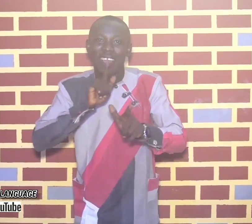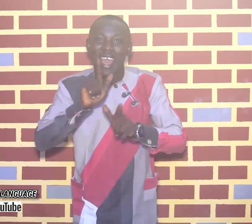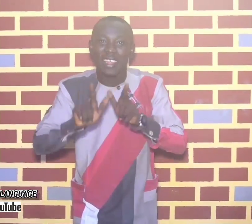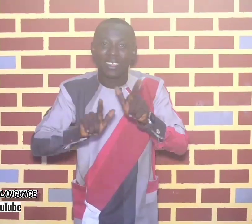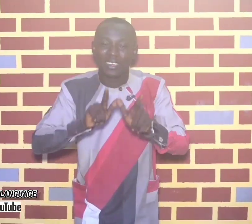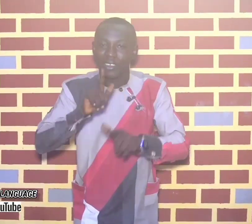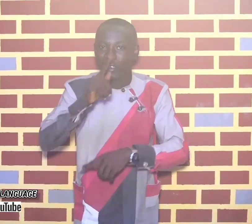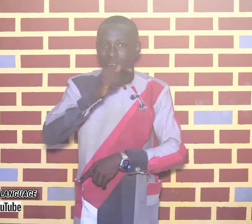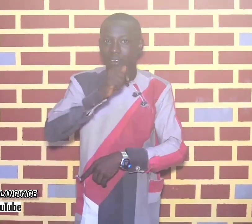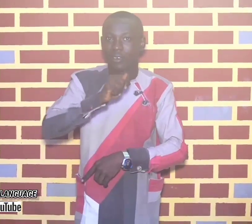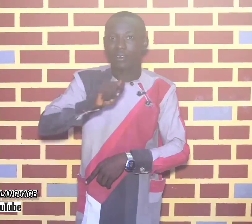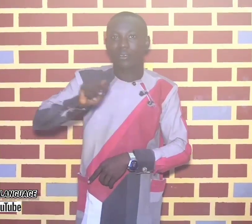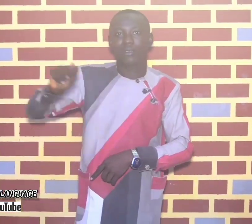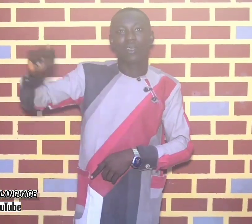Sign. Terry.